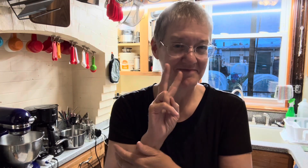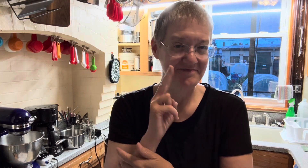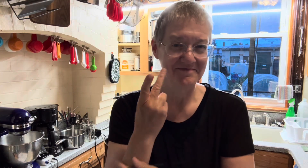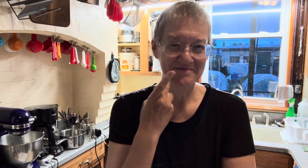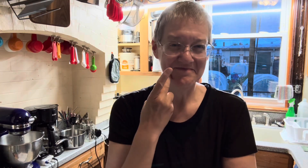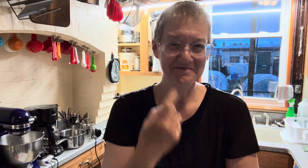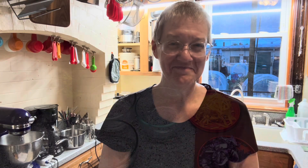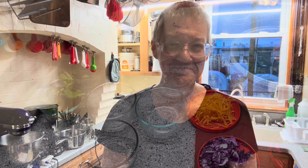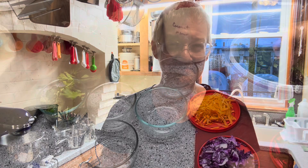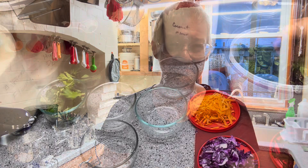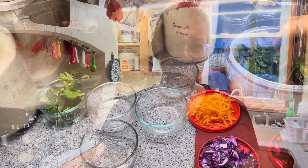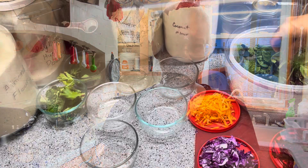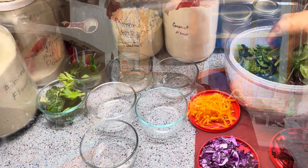cooked vegetables.